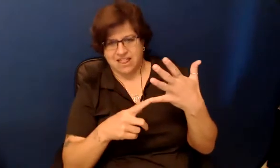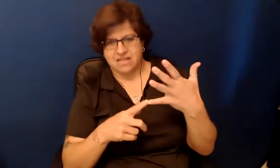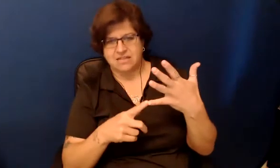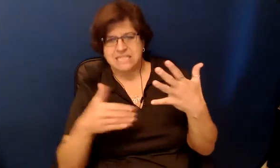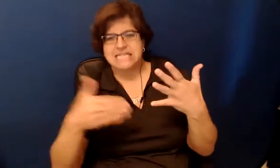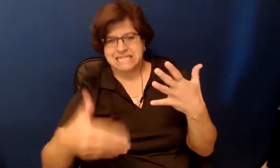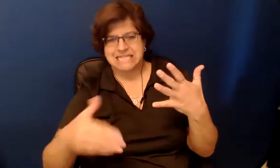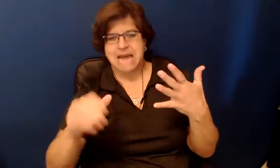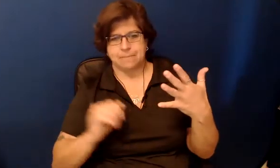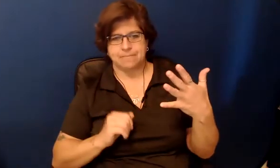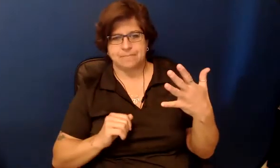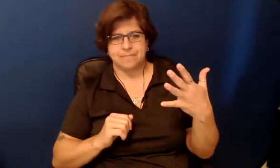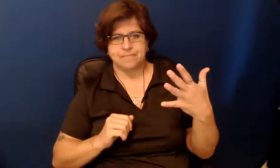okay? So